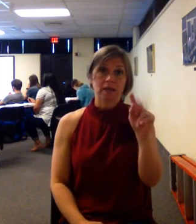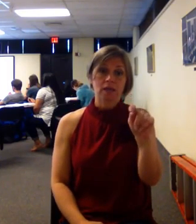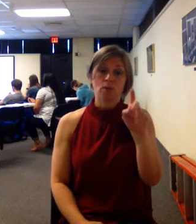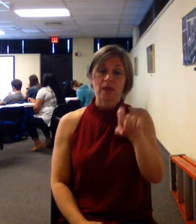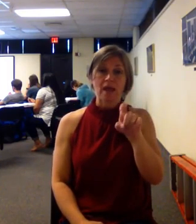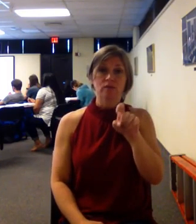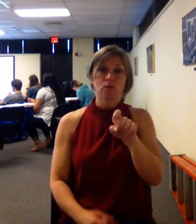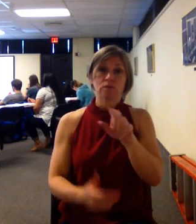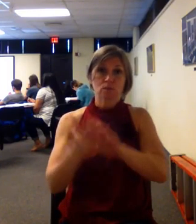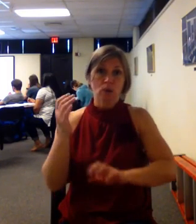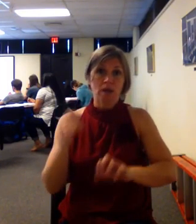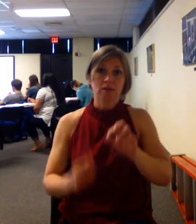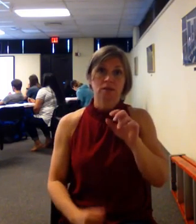risk-free.